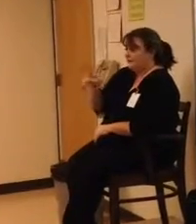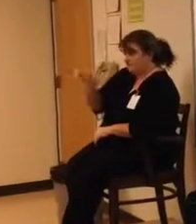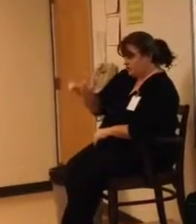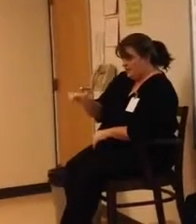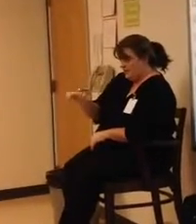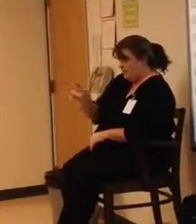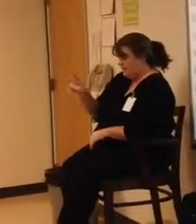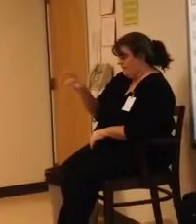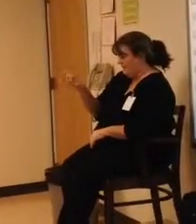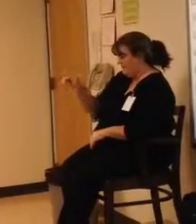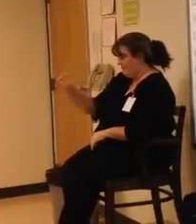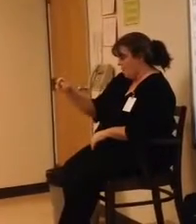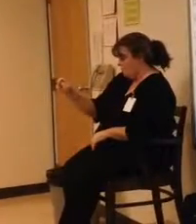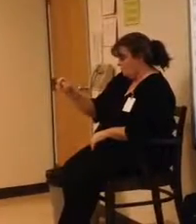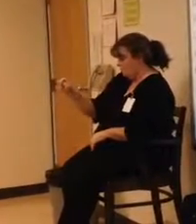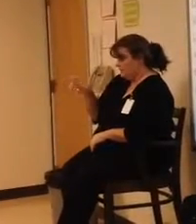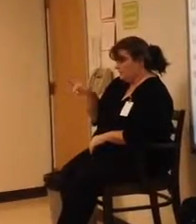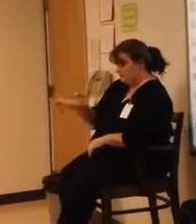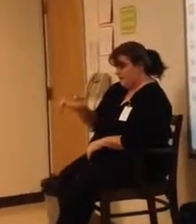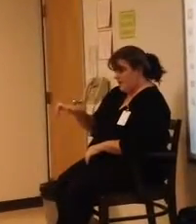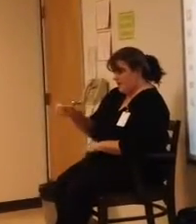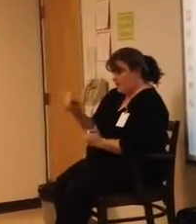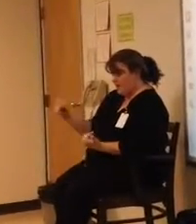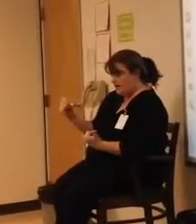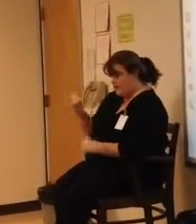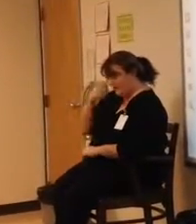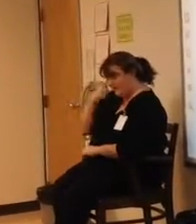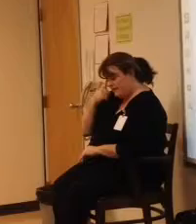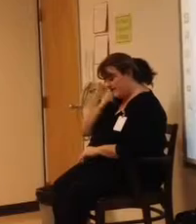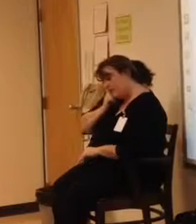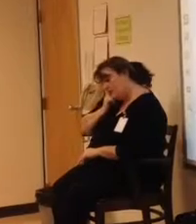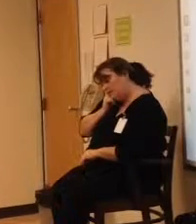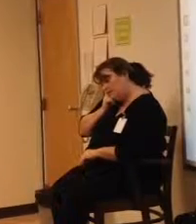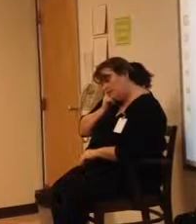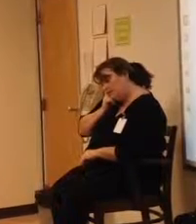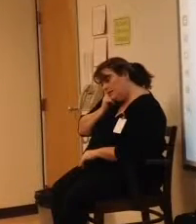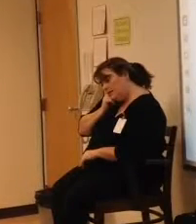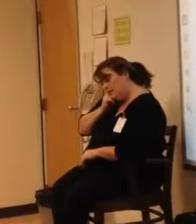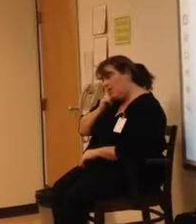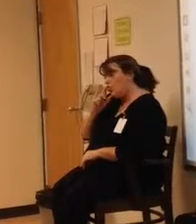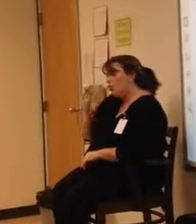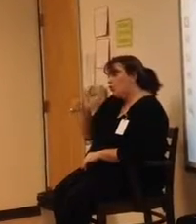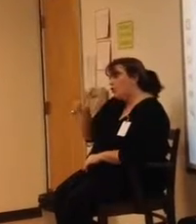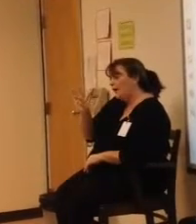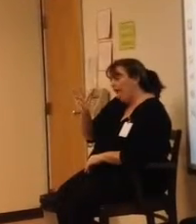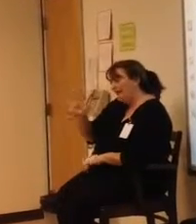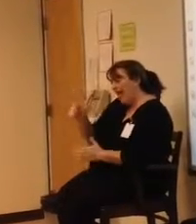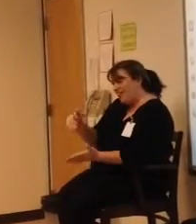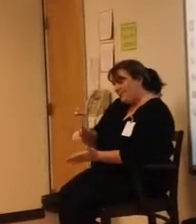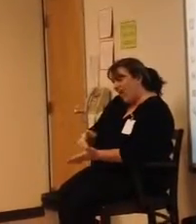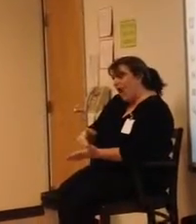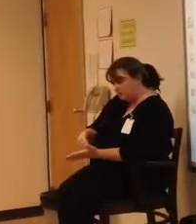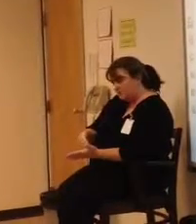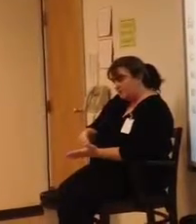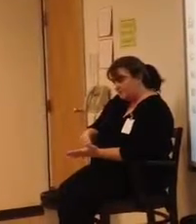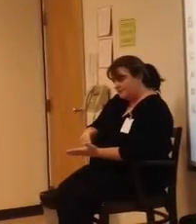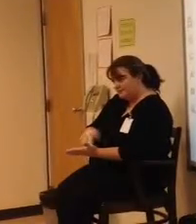like ours, that one right now I think runs around $39,000. And then they just put in another